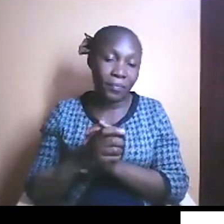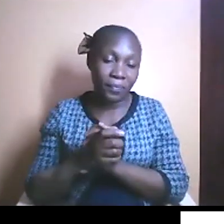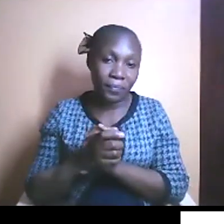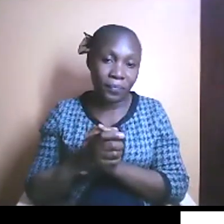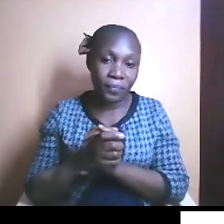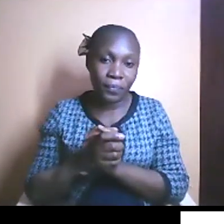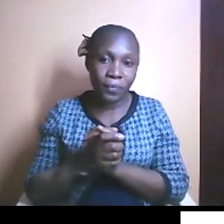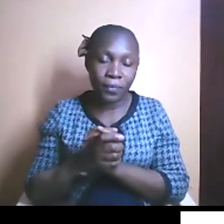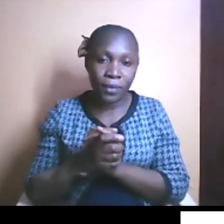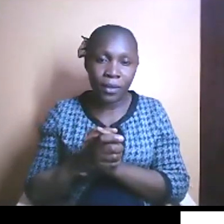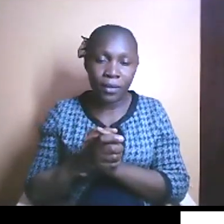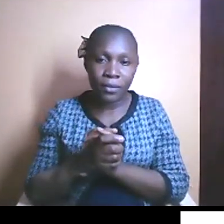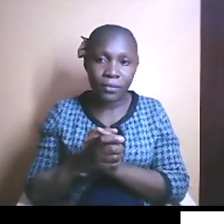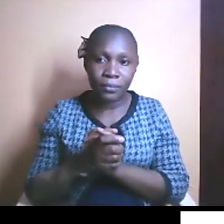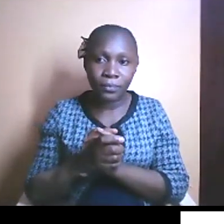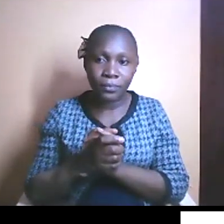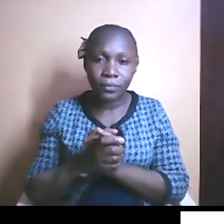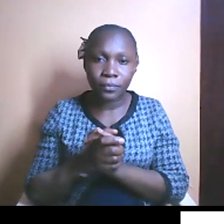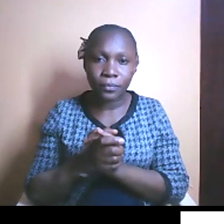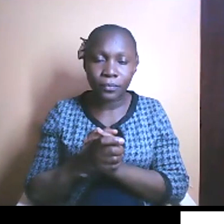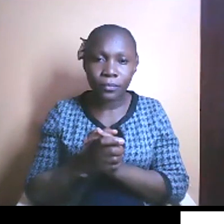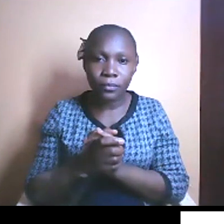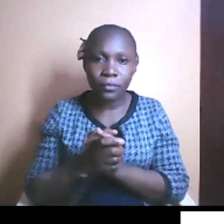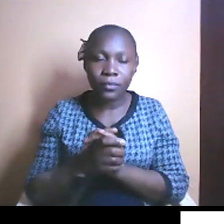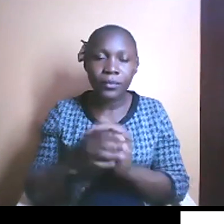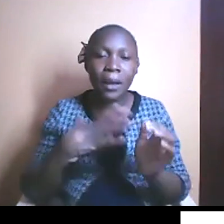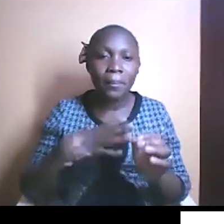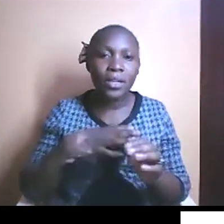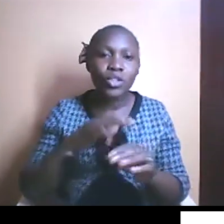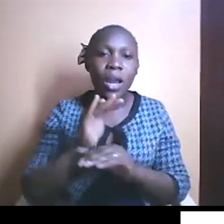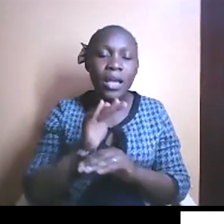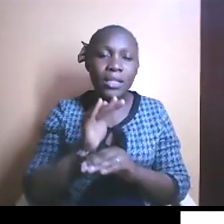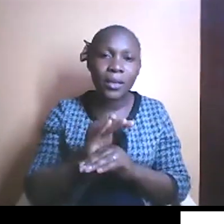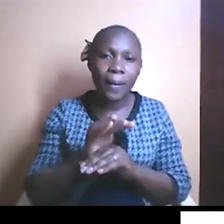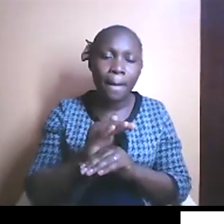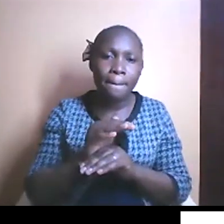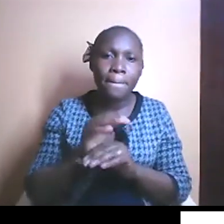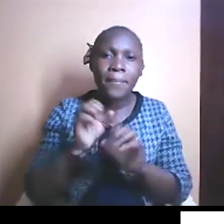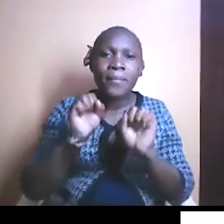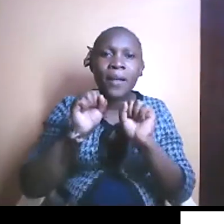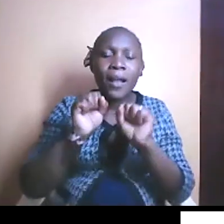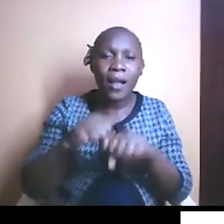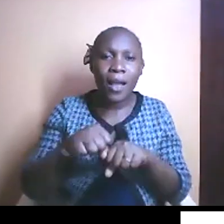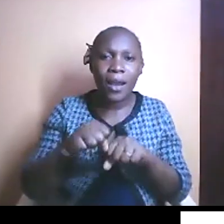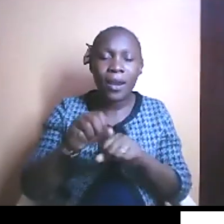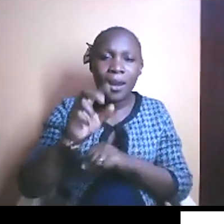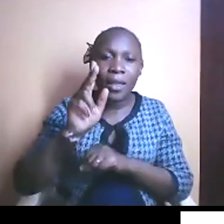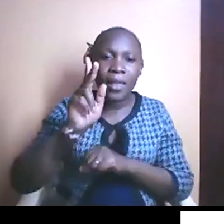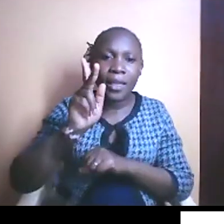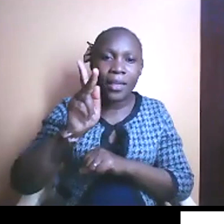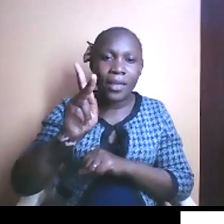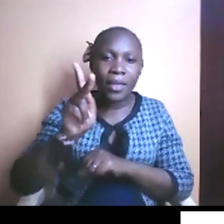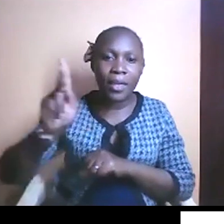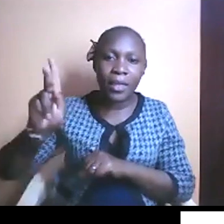it a question? Can KPIs, where is that question? Can clear KPIs help reduce conflict